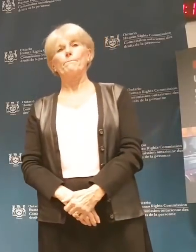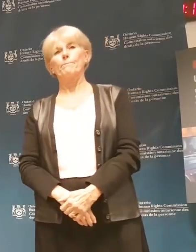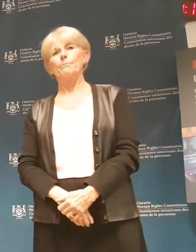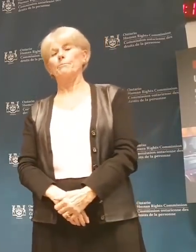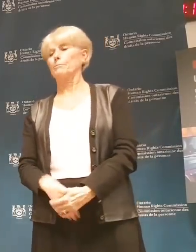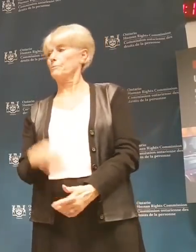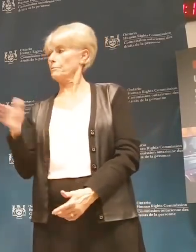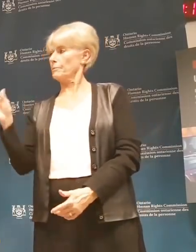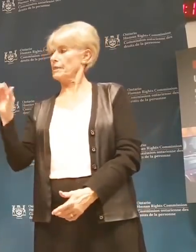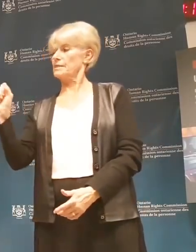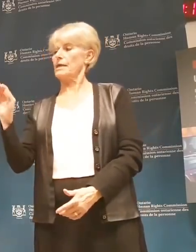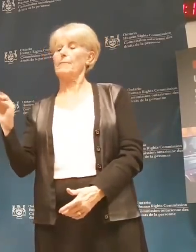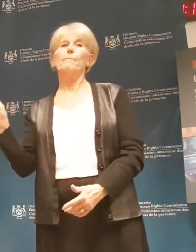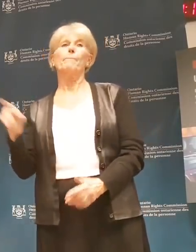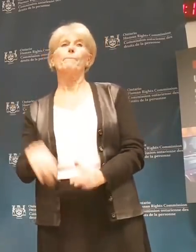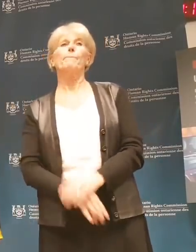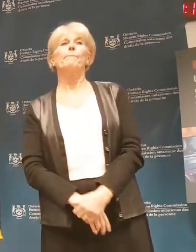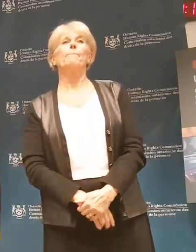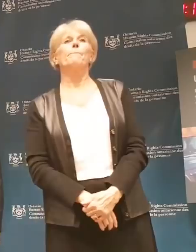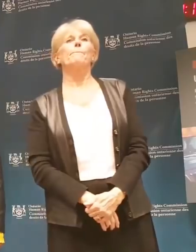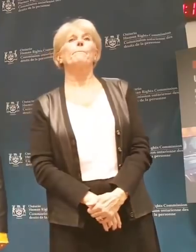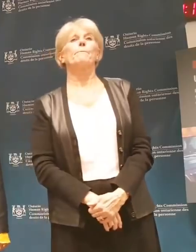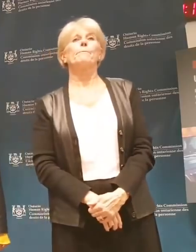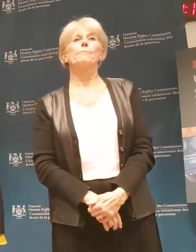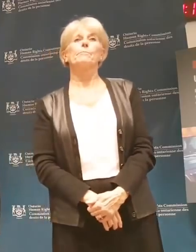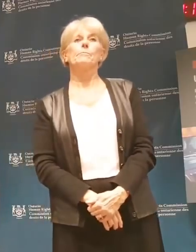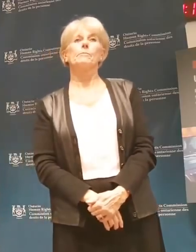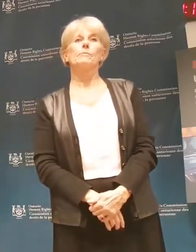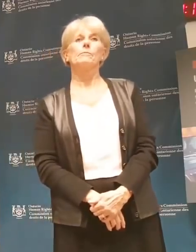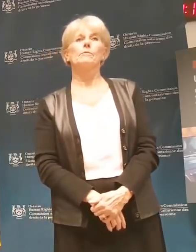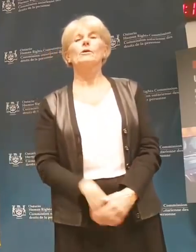Sam, it's been some time now since